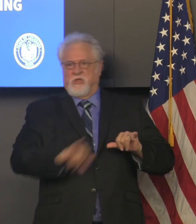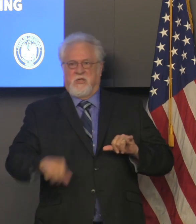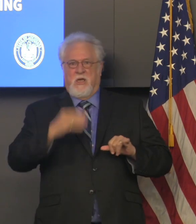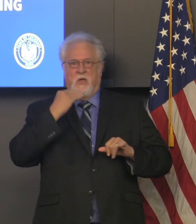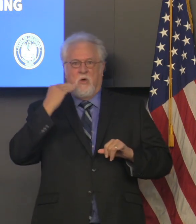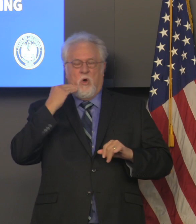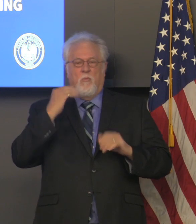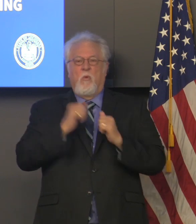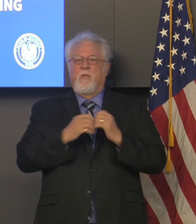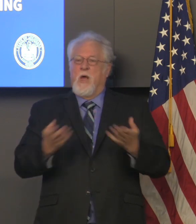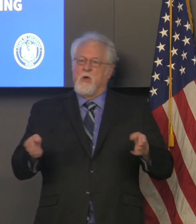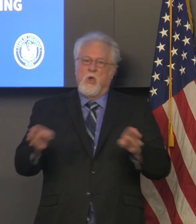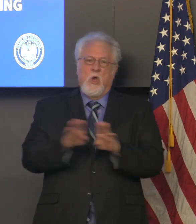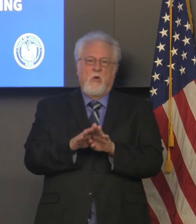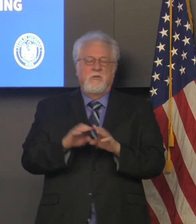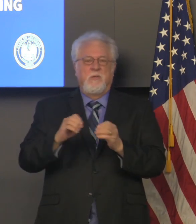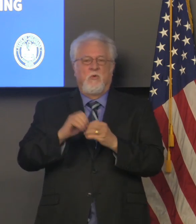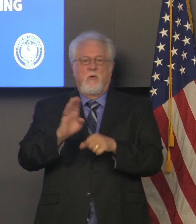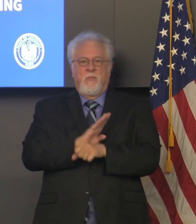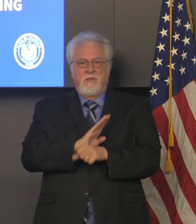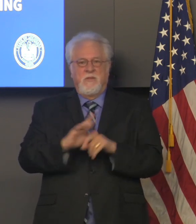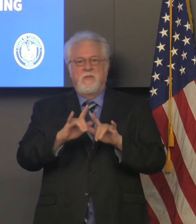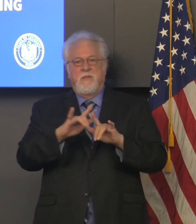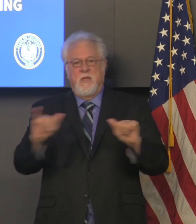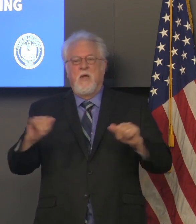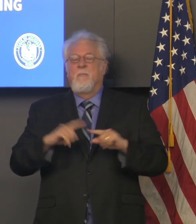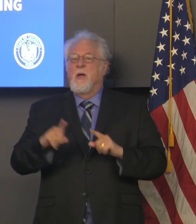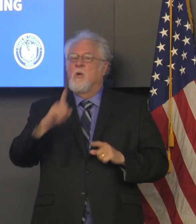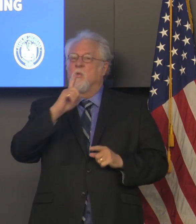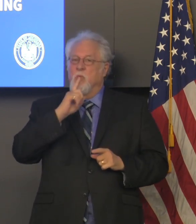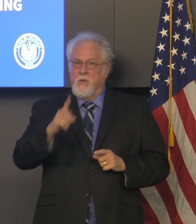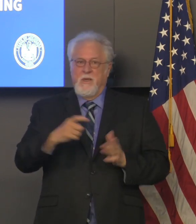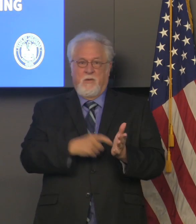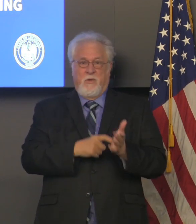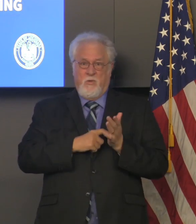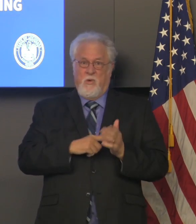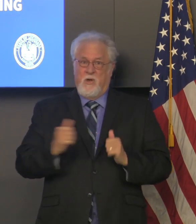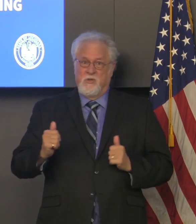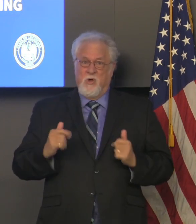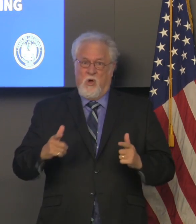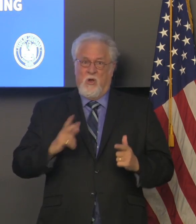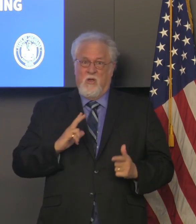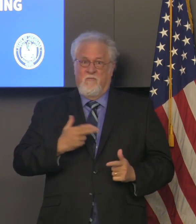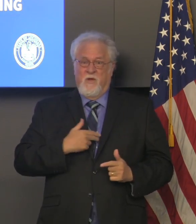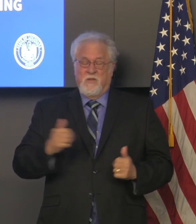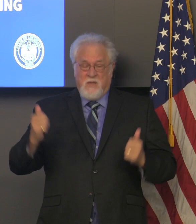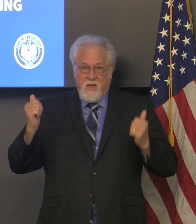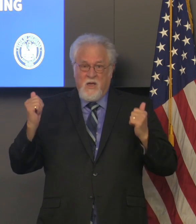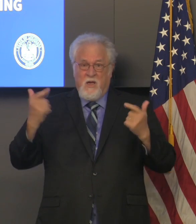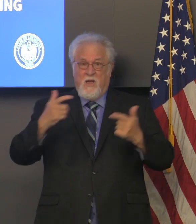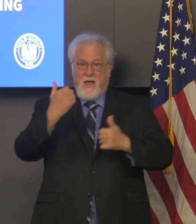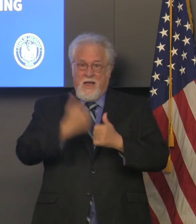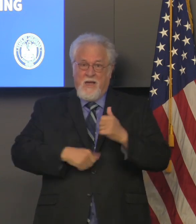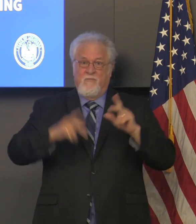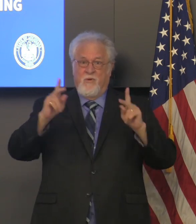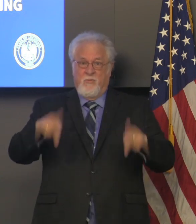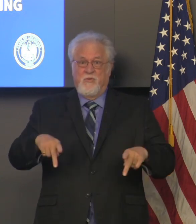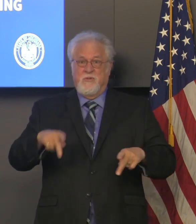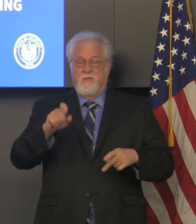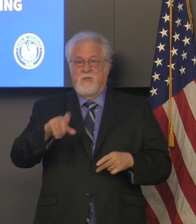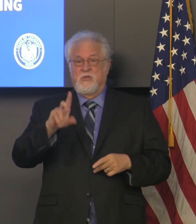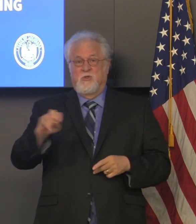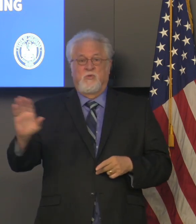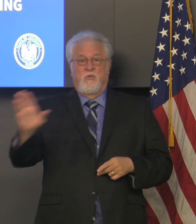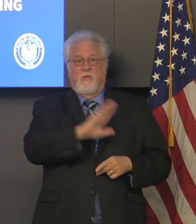without closing more businesses and so forth. But it really is going to require all of us. Every single person has to do